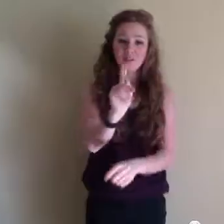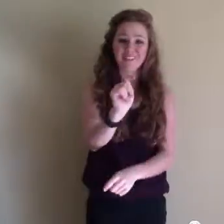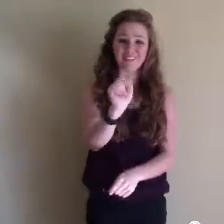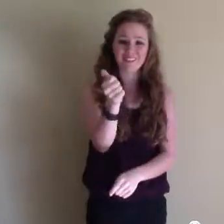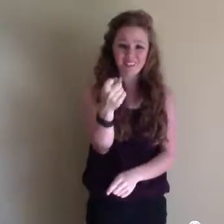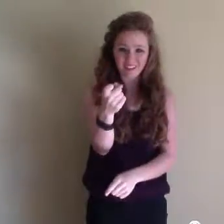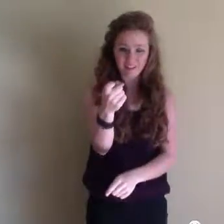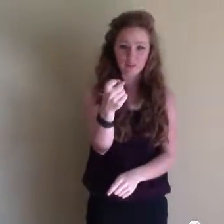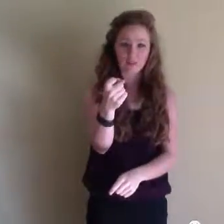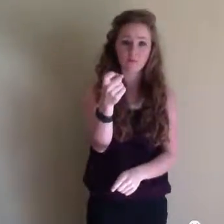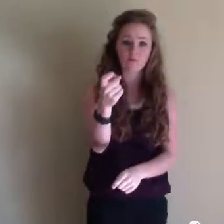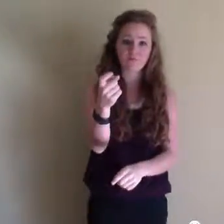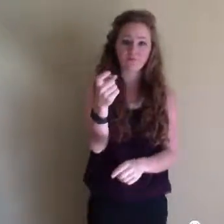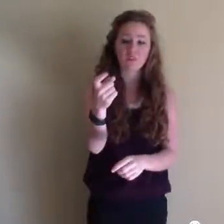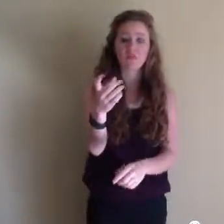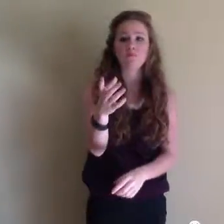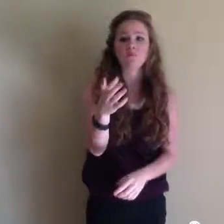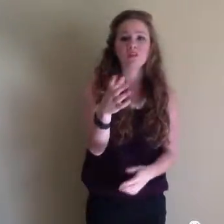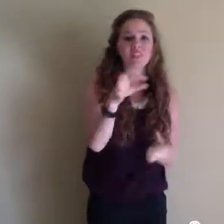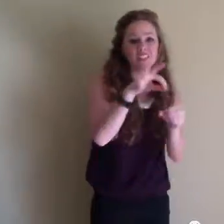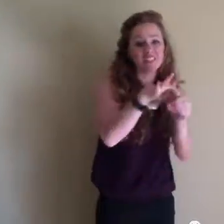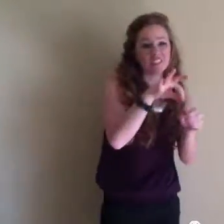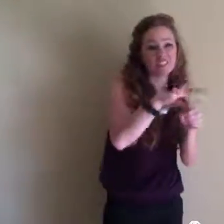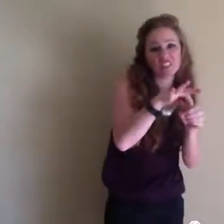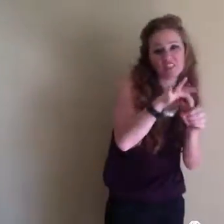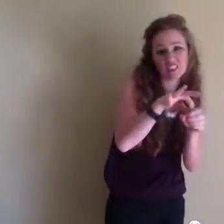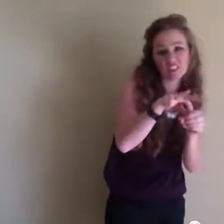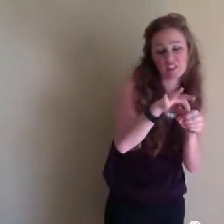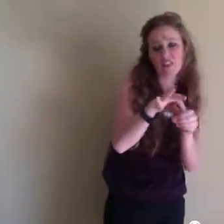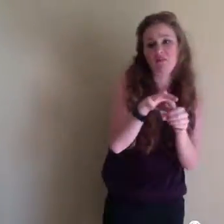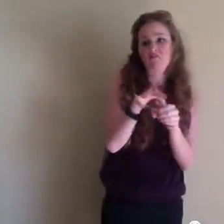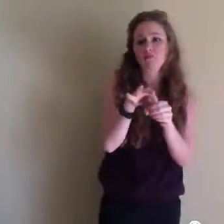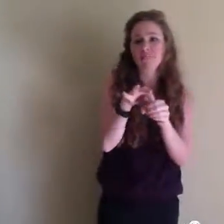Well, it was a tax on tea,